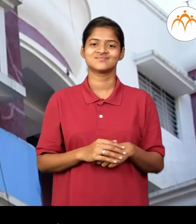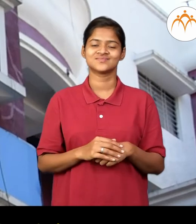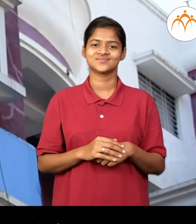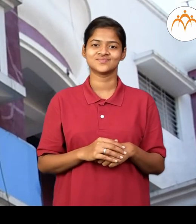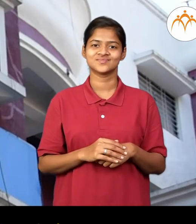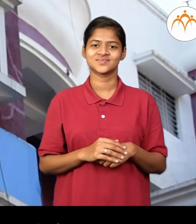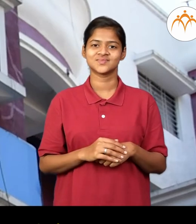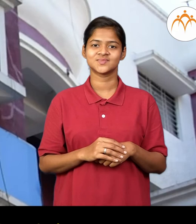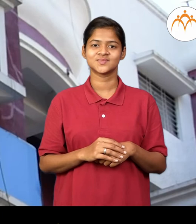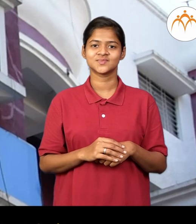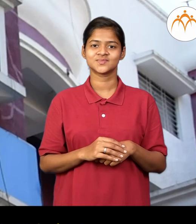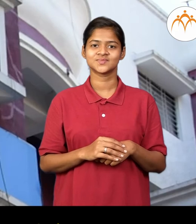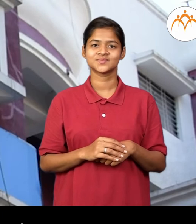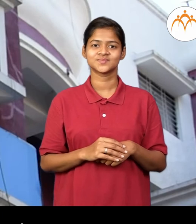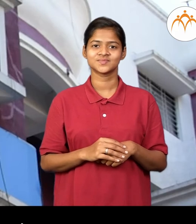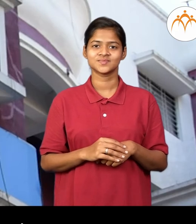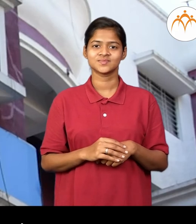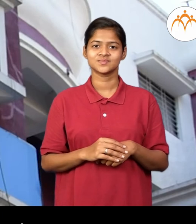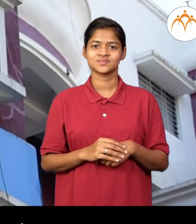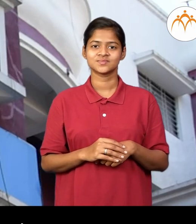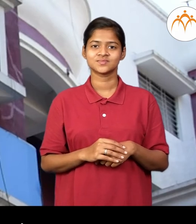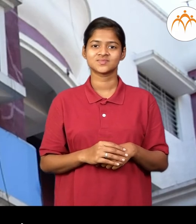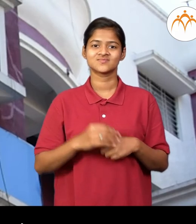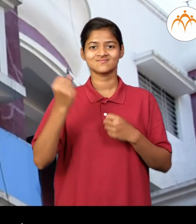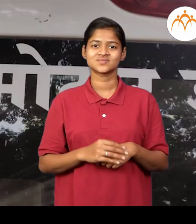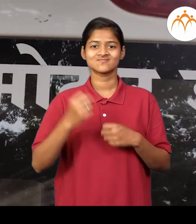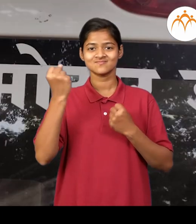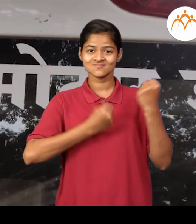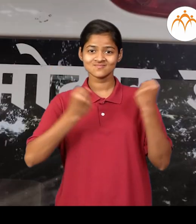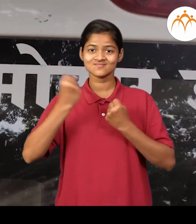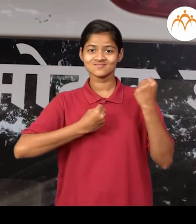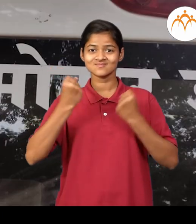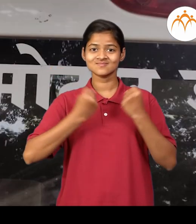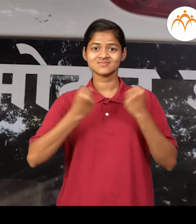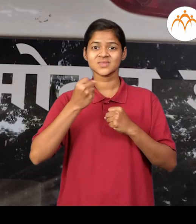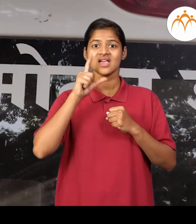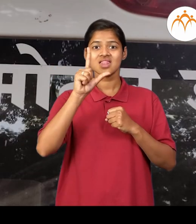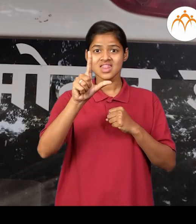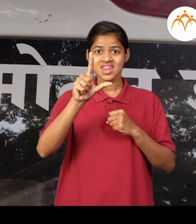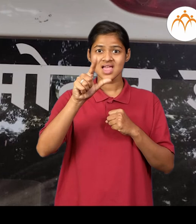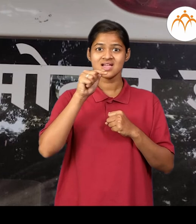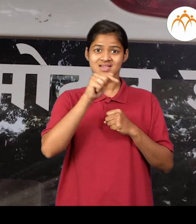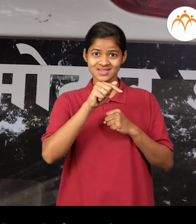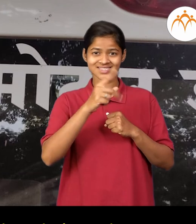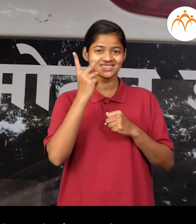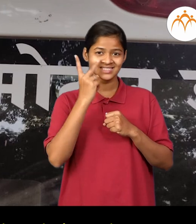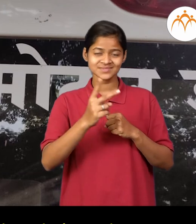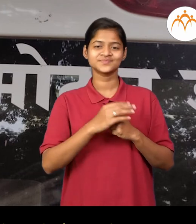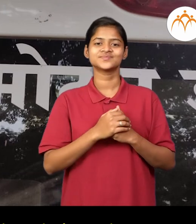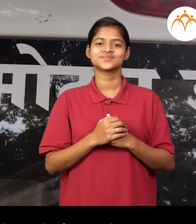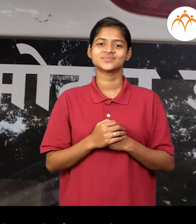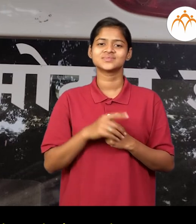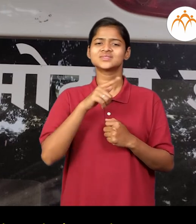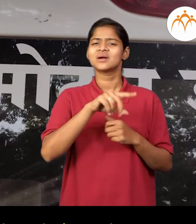the no horn sign. Devansha said, okay. L was written on a car. Dada